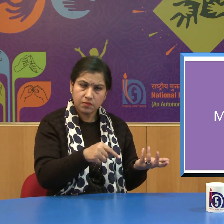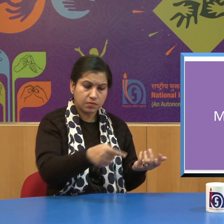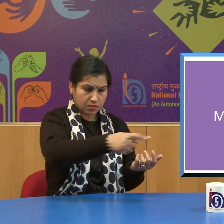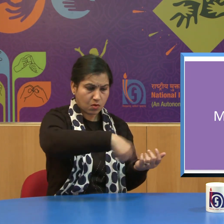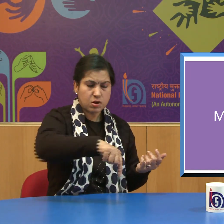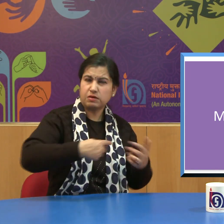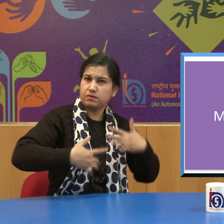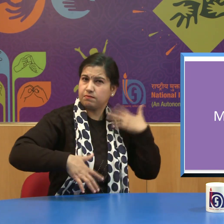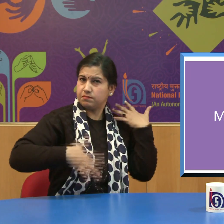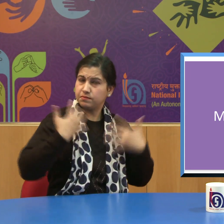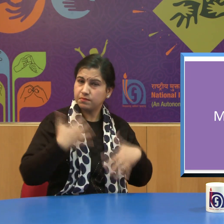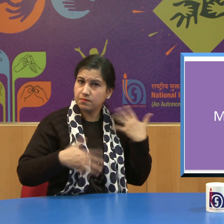when the rainfall was low